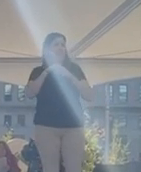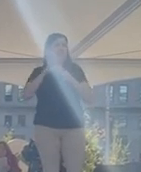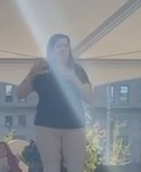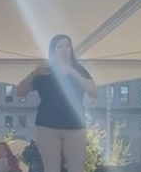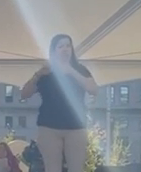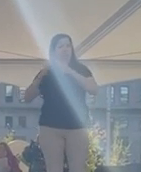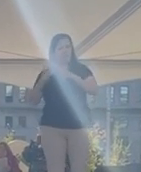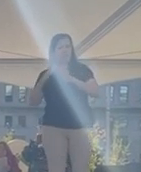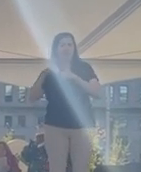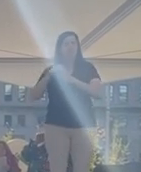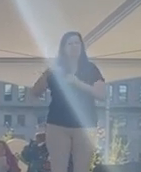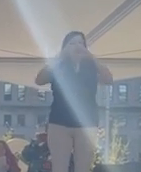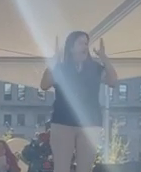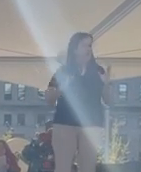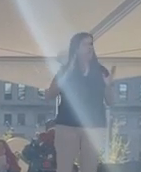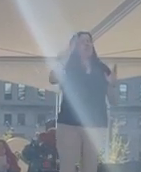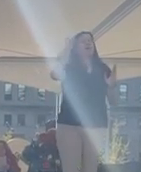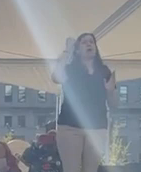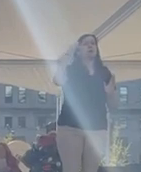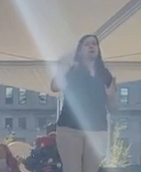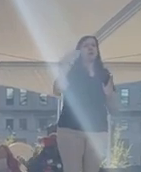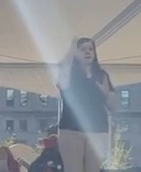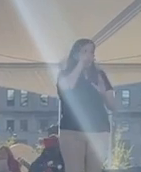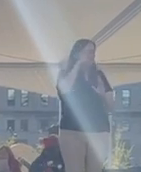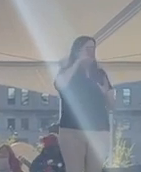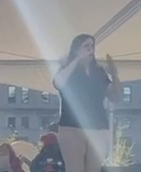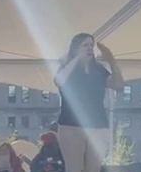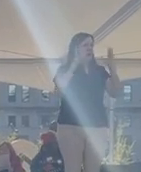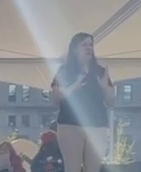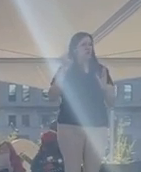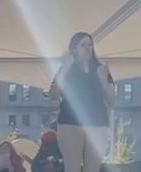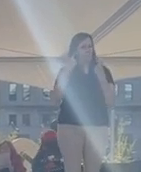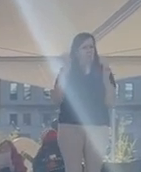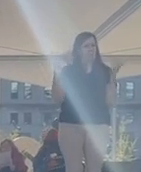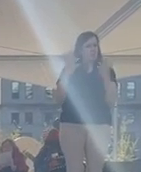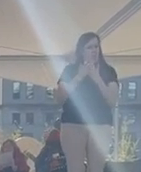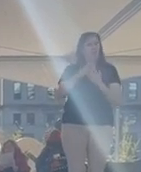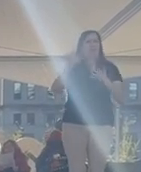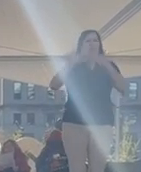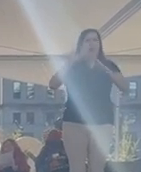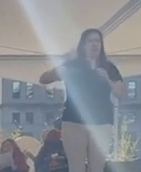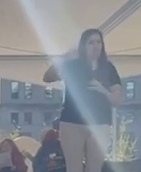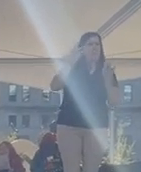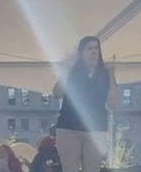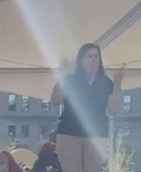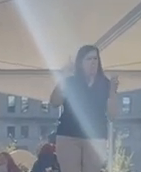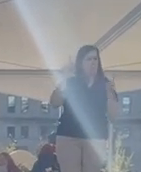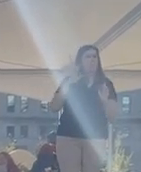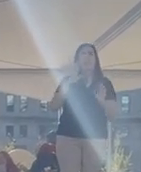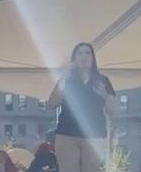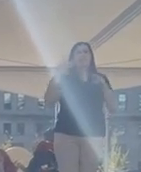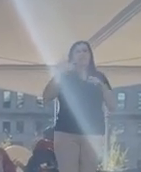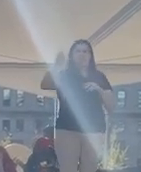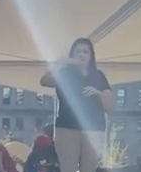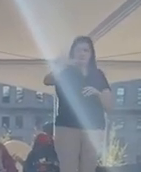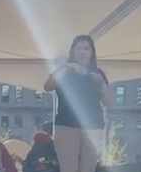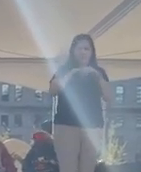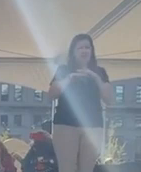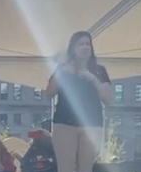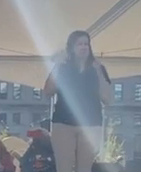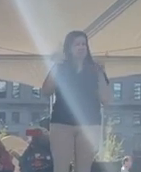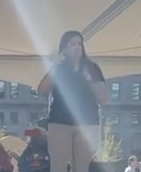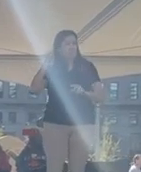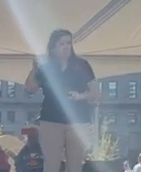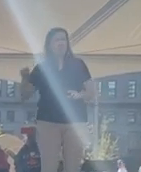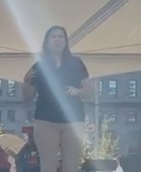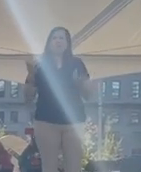he's in, because we focused on a home that works for him, in a community that works for him, in transportation access that works for him, and